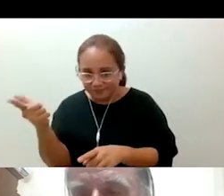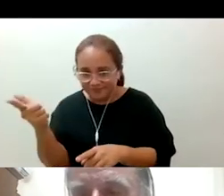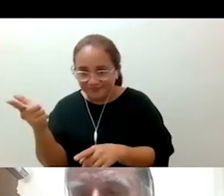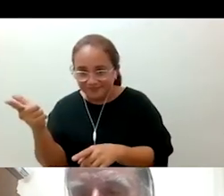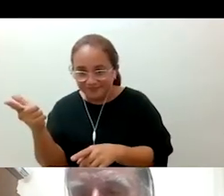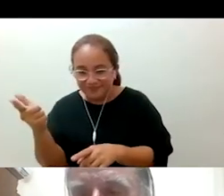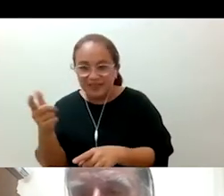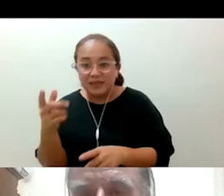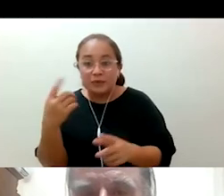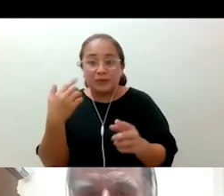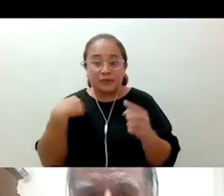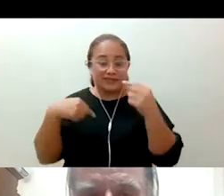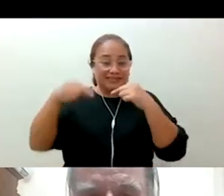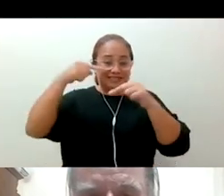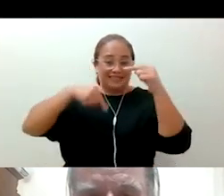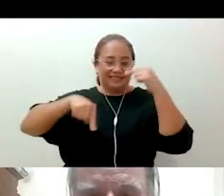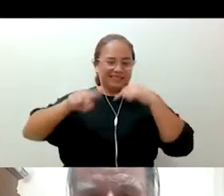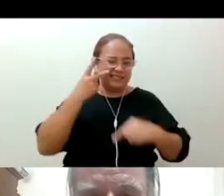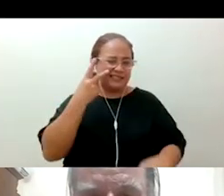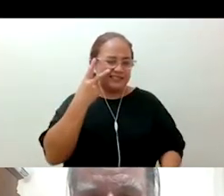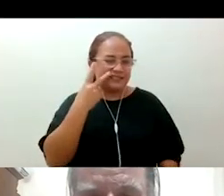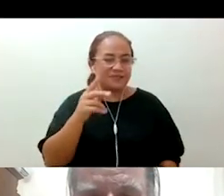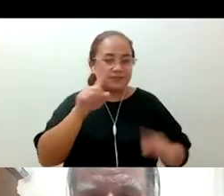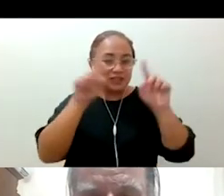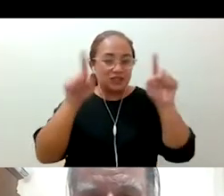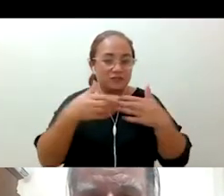Or maybe, let me go back and look at the chart before.